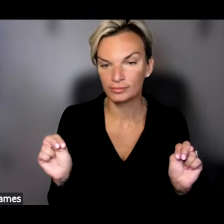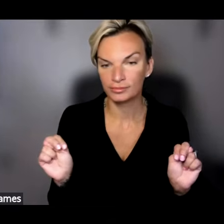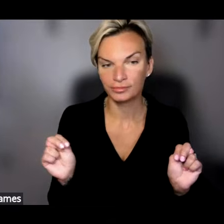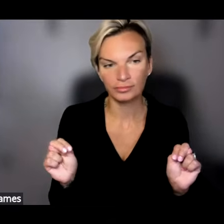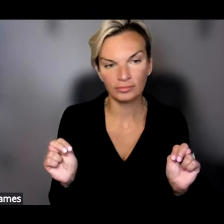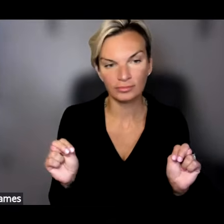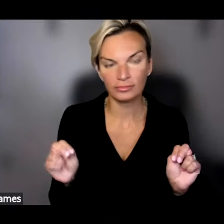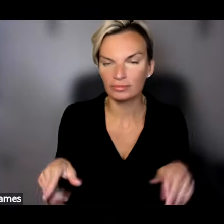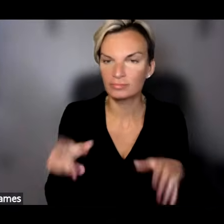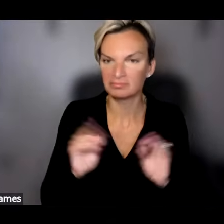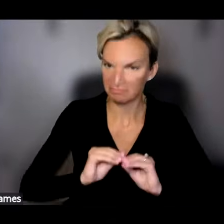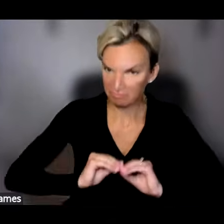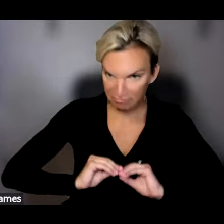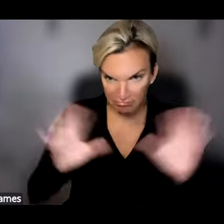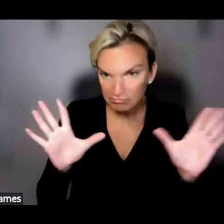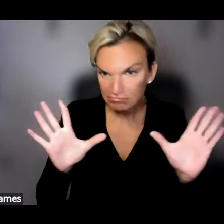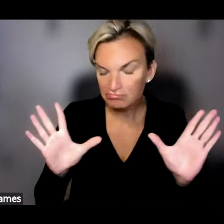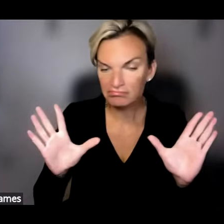appropriate and